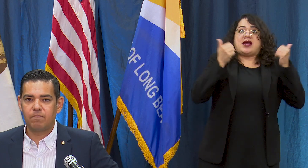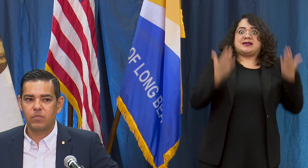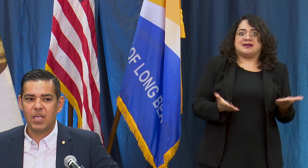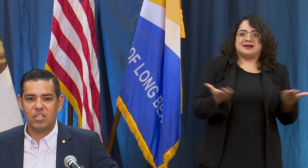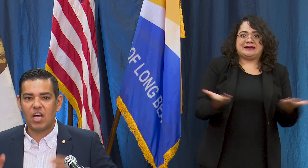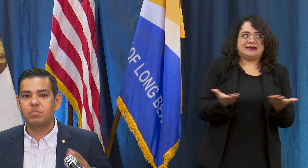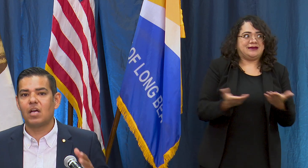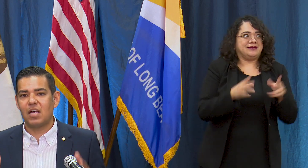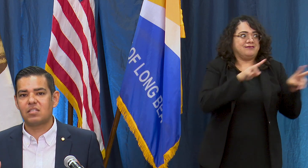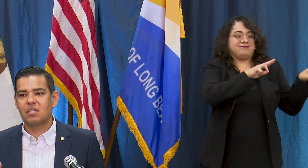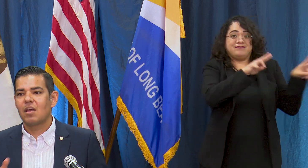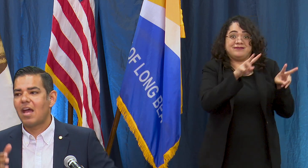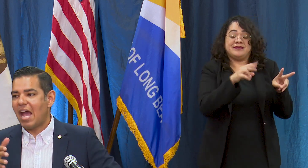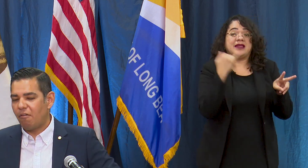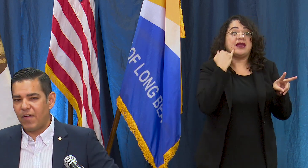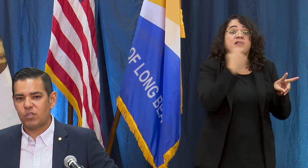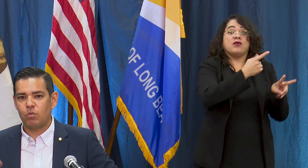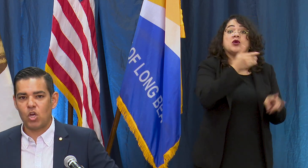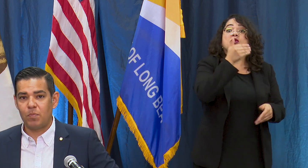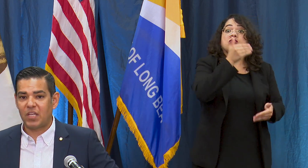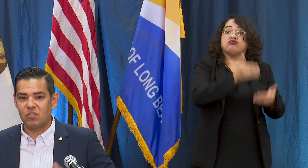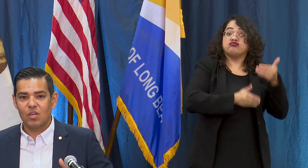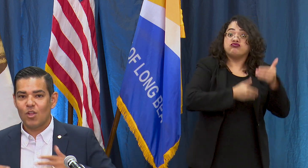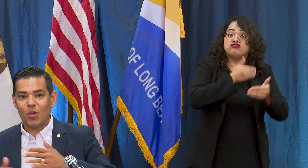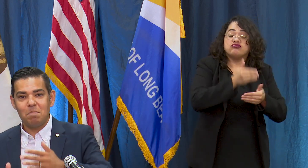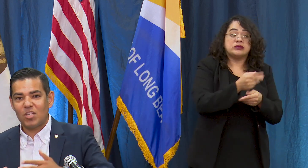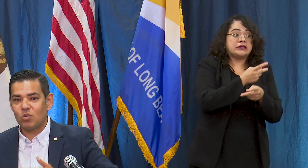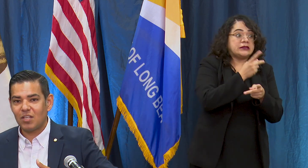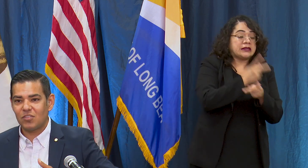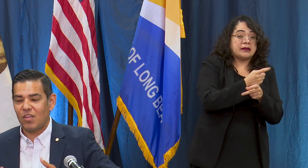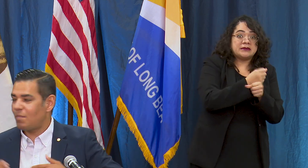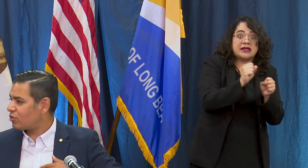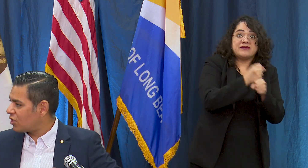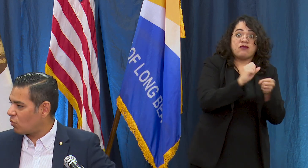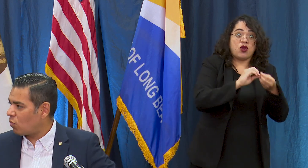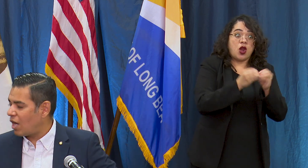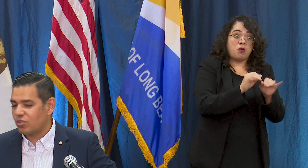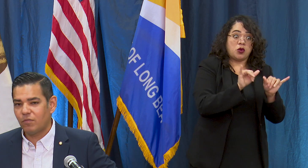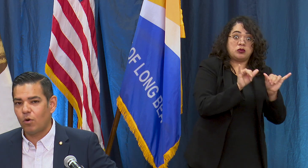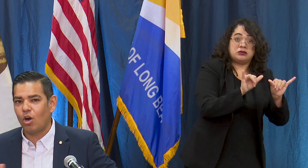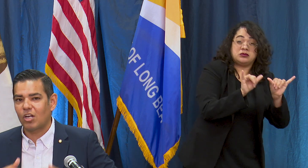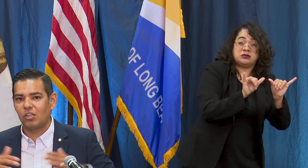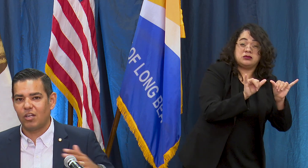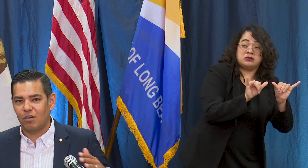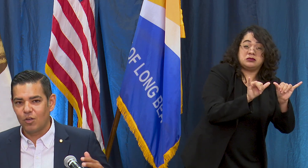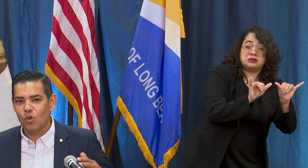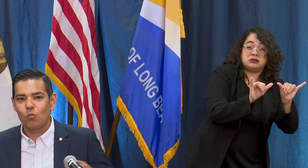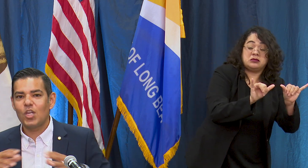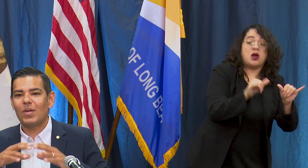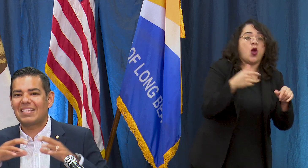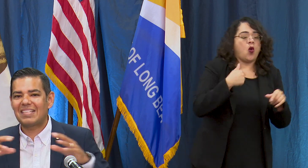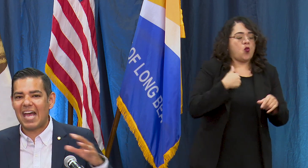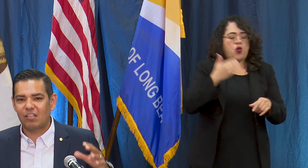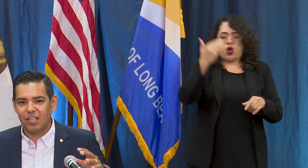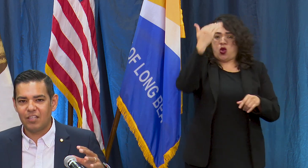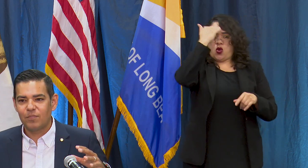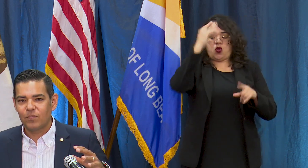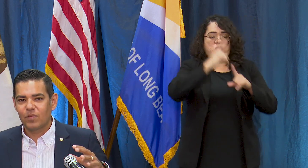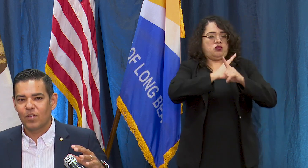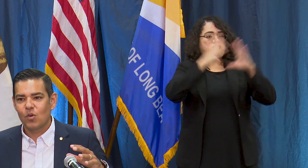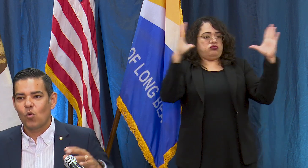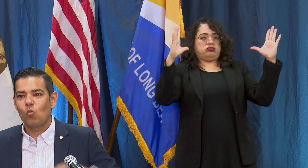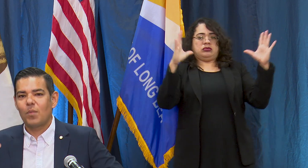weeks ahead. It is up to us how fast we reopen, because the metrics that we're watching for are clear. We know